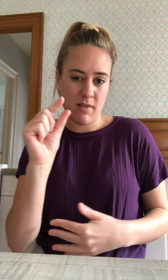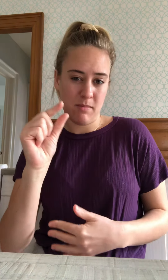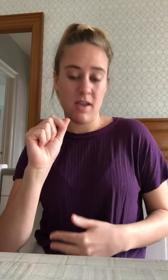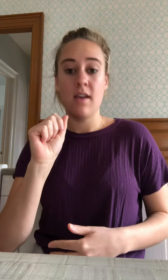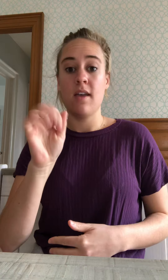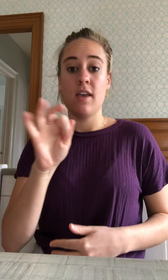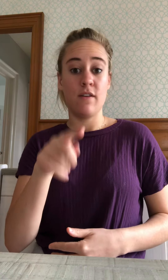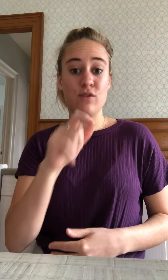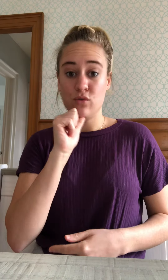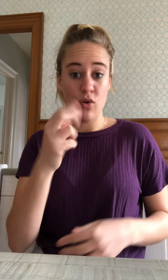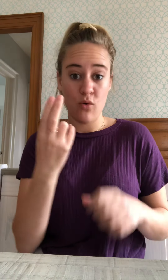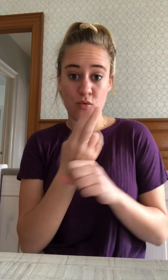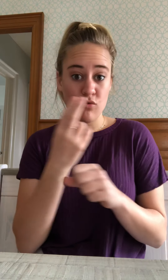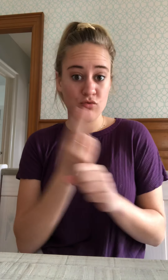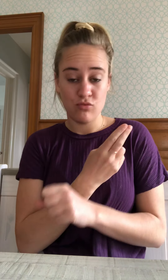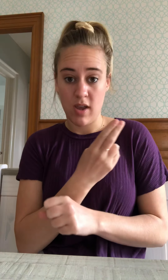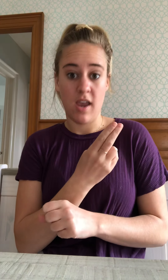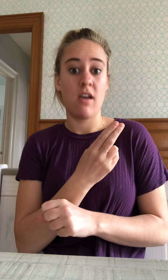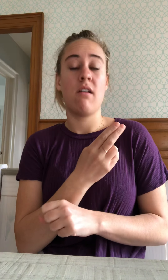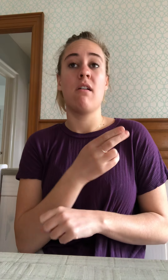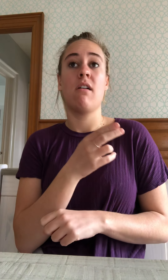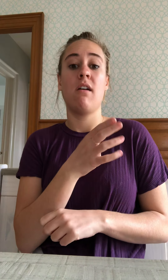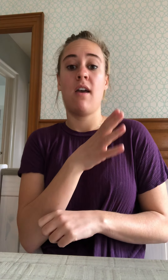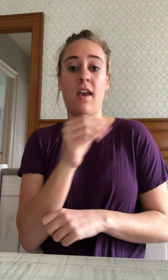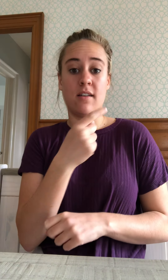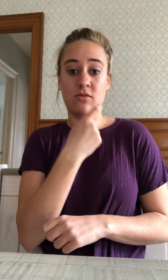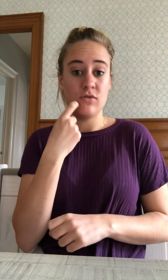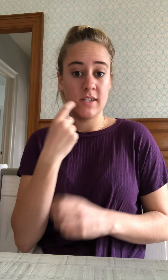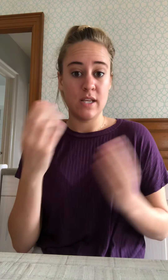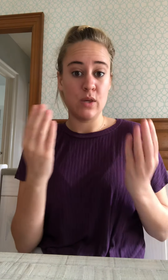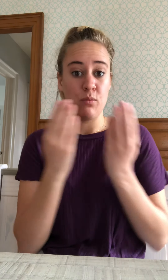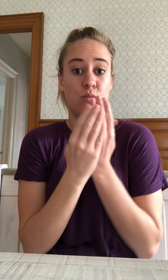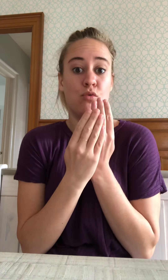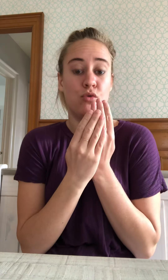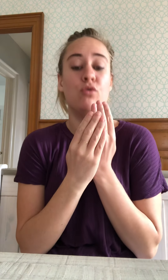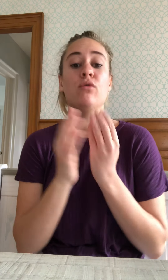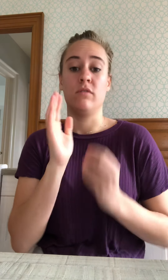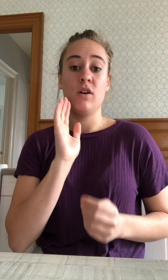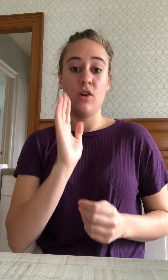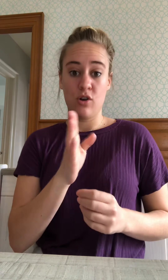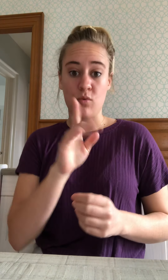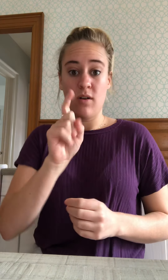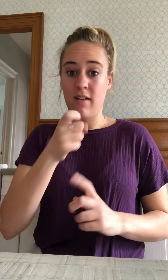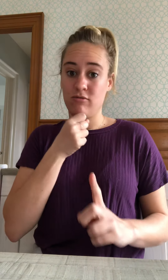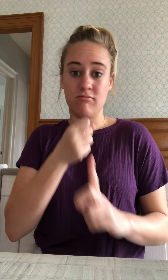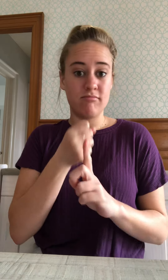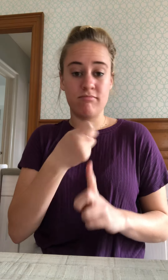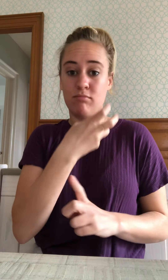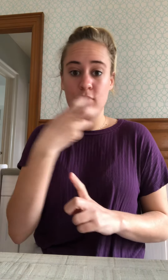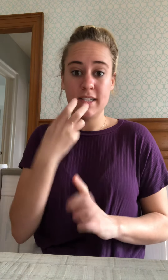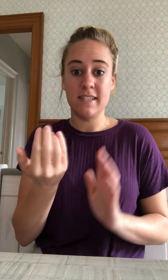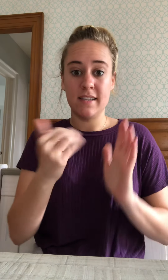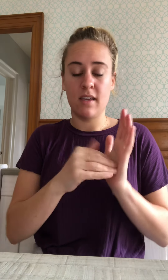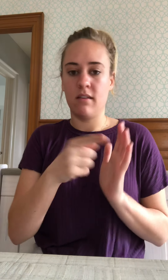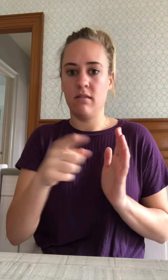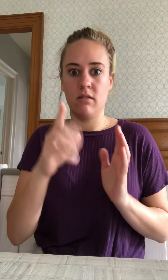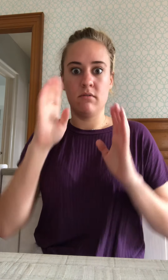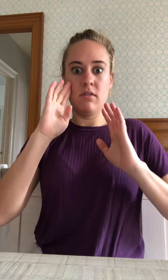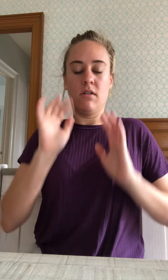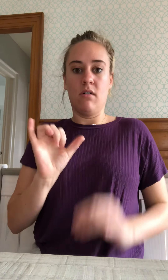move, then we're talking about braces again. We don't want to do that, right? And that really gets their attention, and they're nodding and say, no, I'll